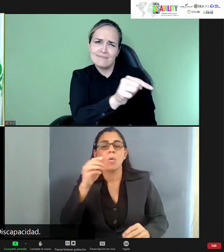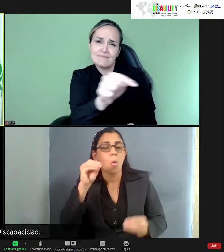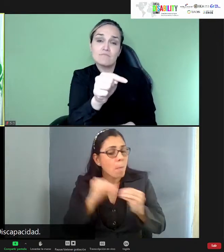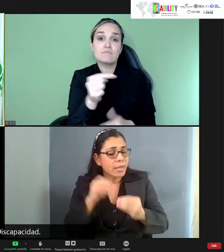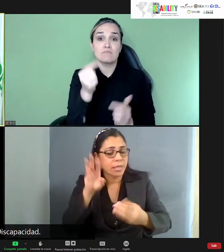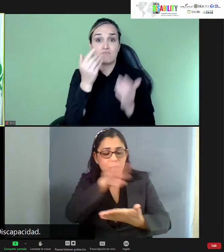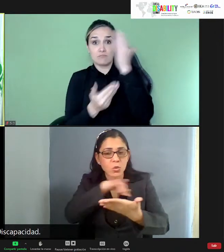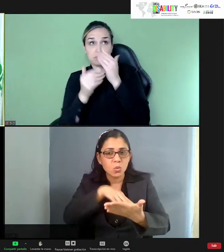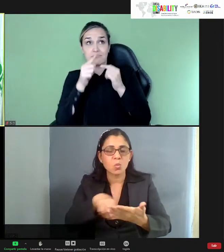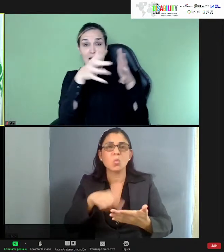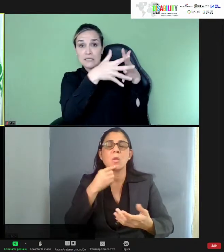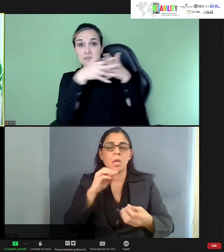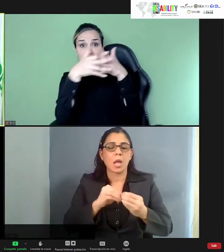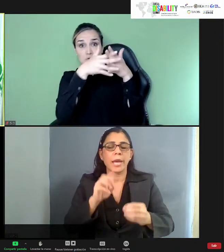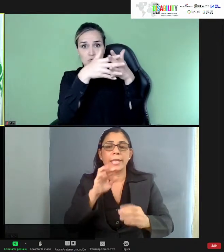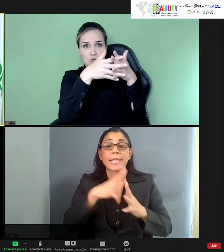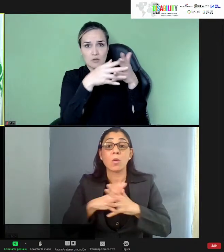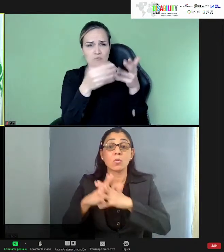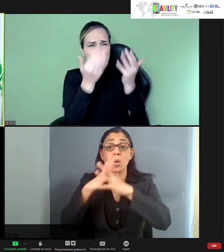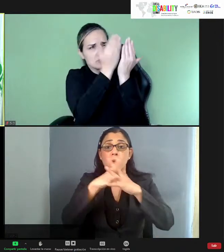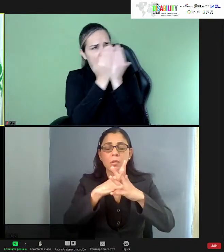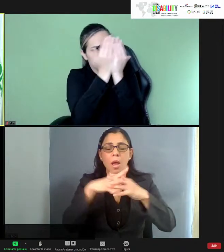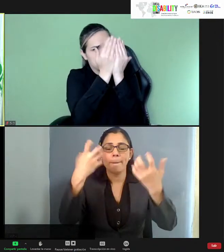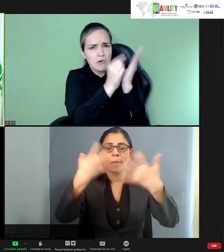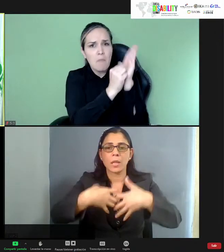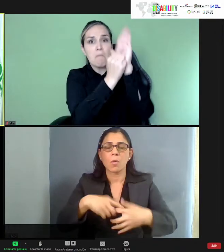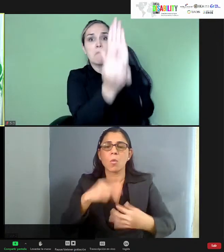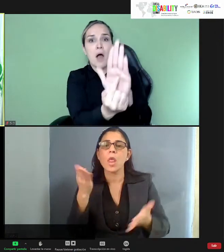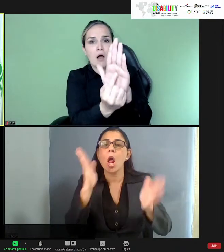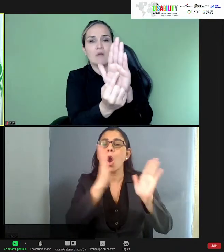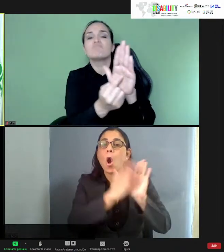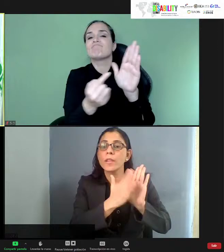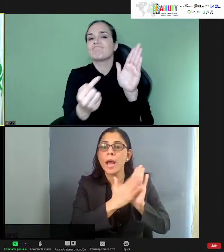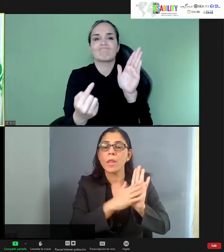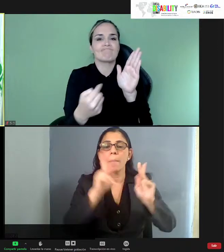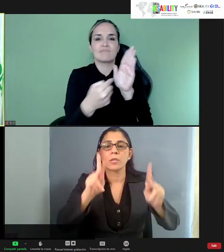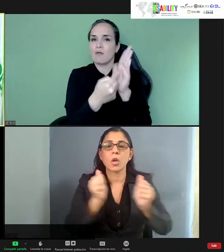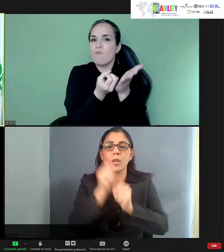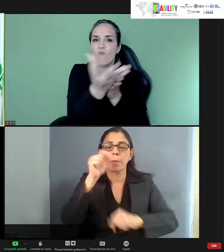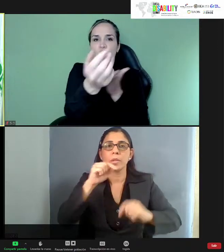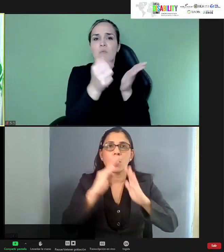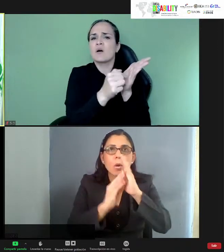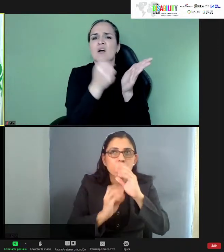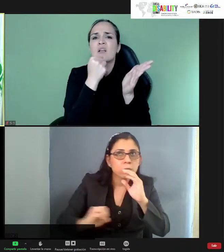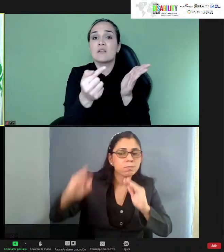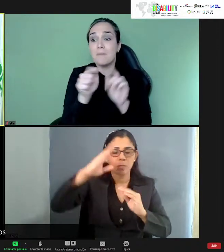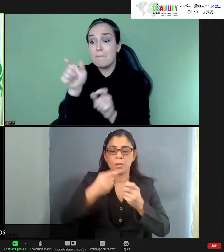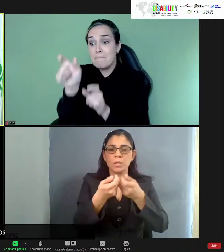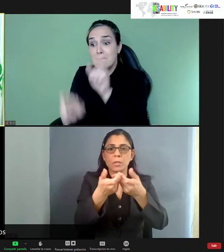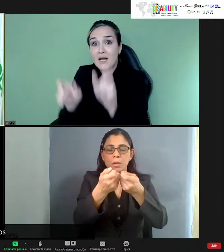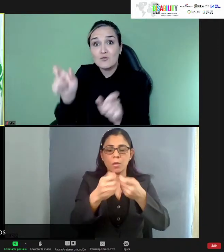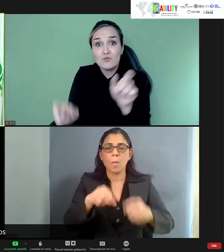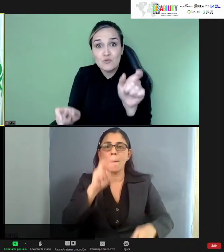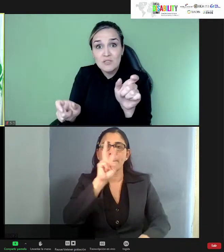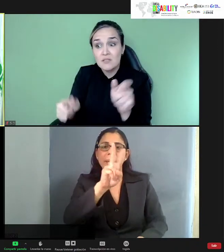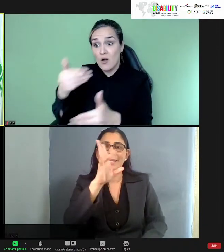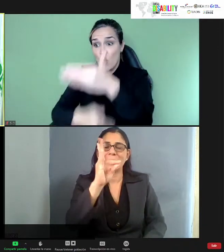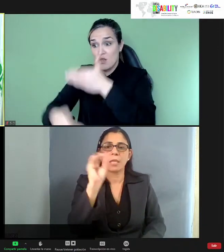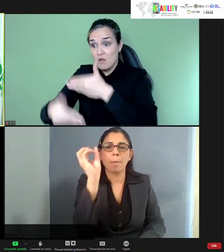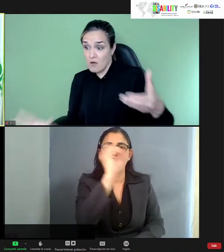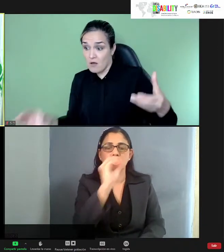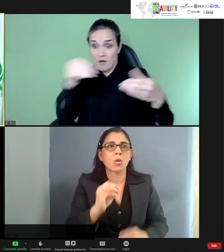employing persons with disabilities and studies show that companies hiring persons with disabilities increase their